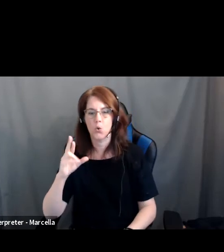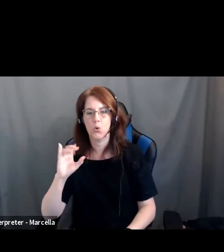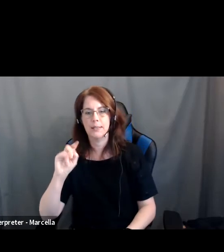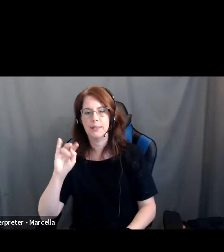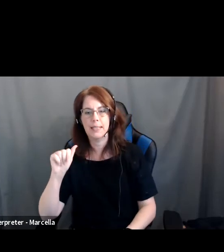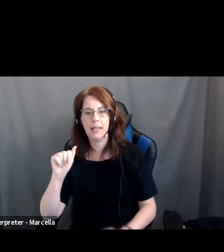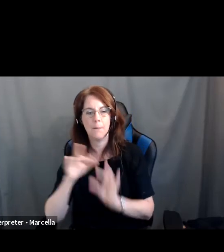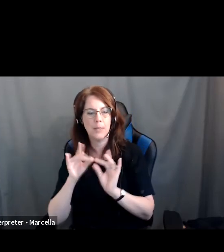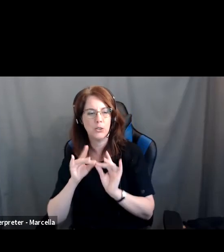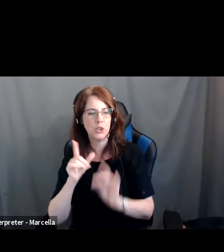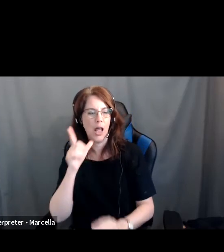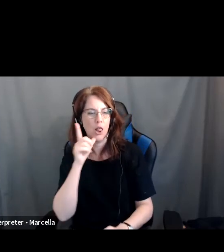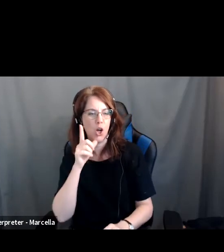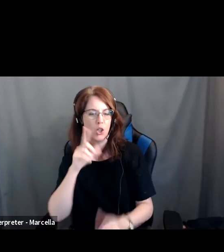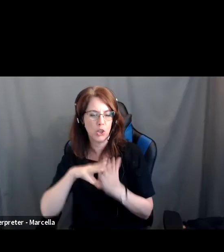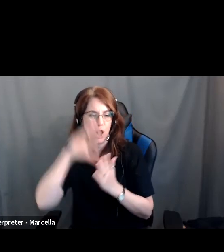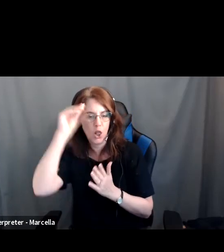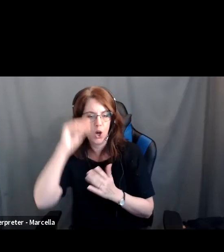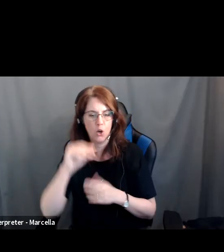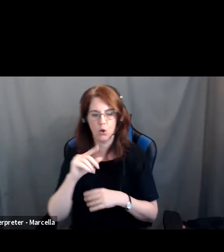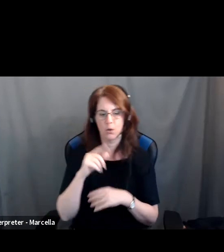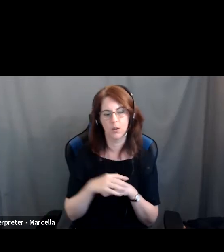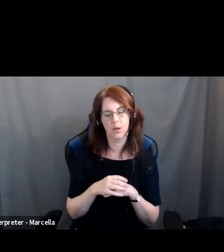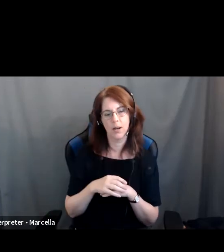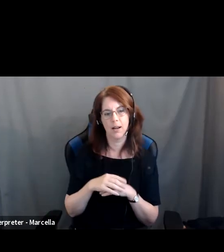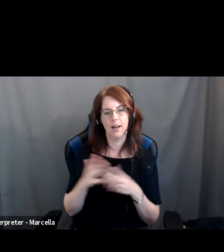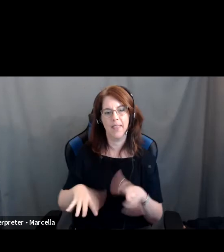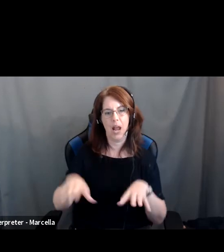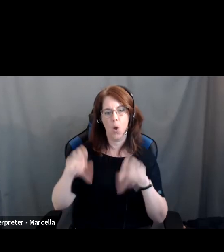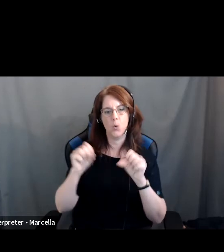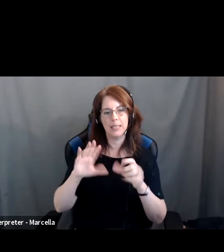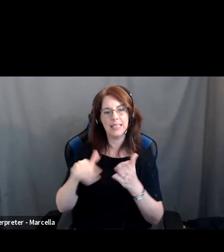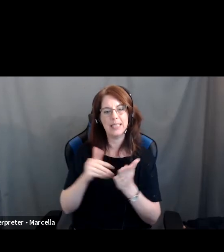and learning lunches that are hosted, and I think centers often